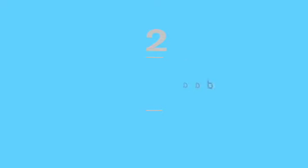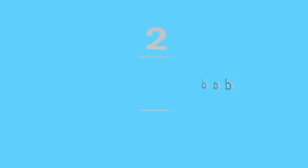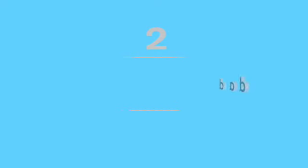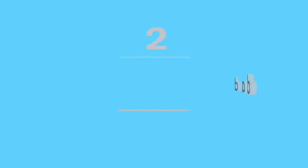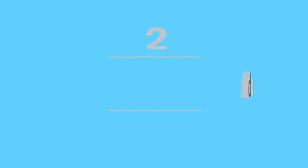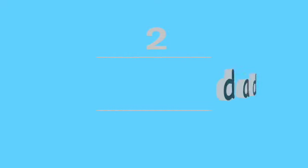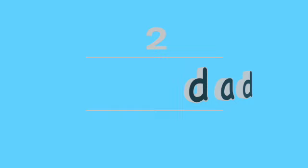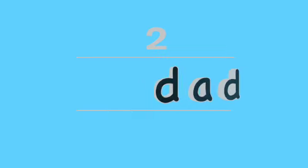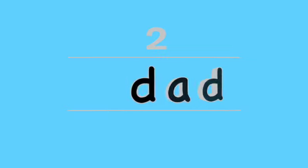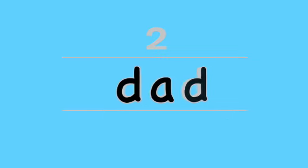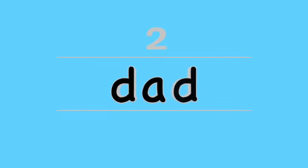Dad.